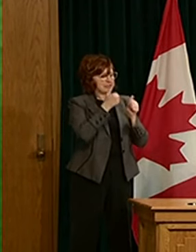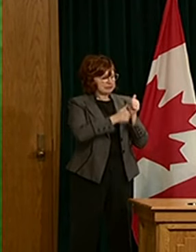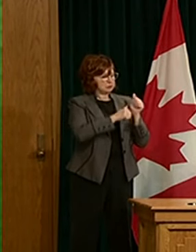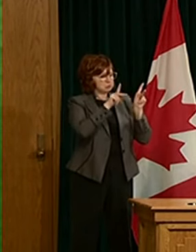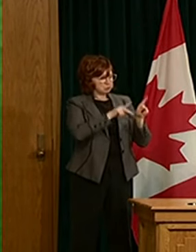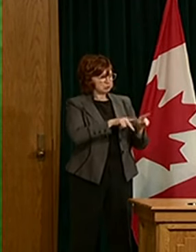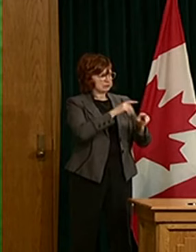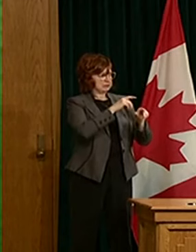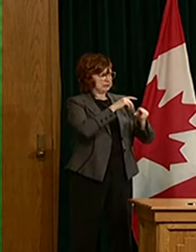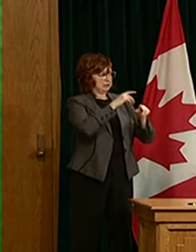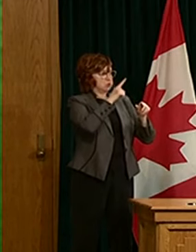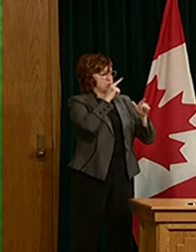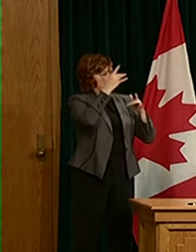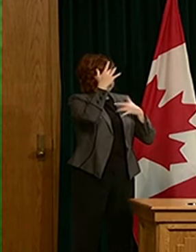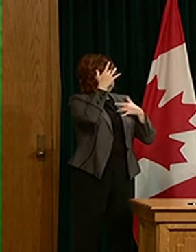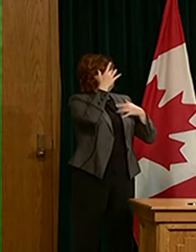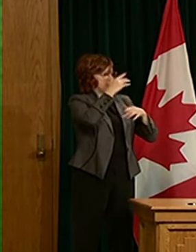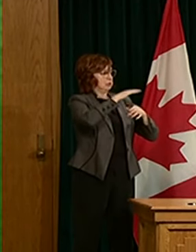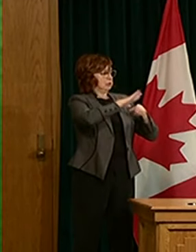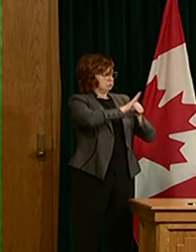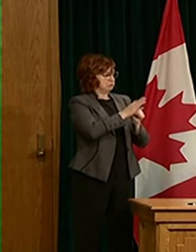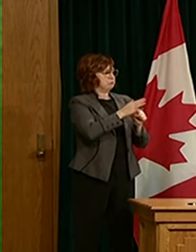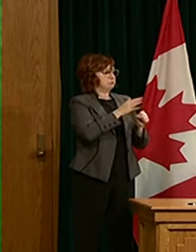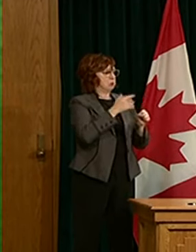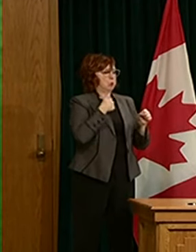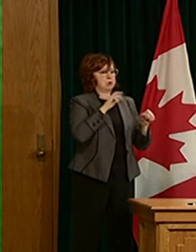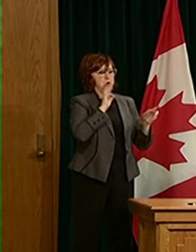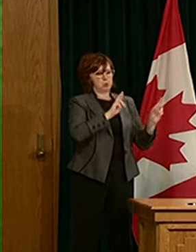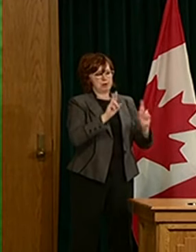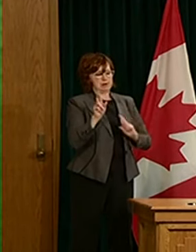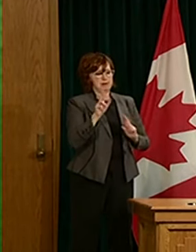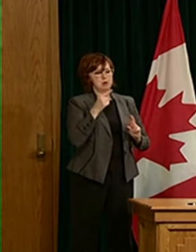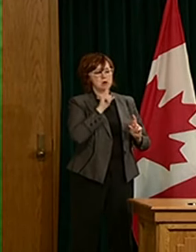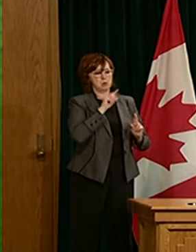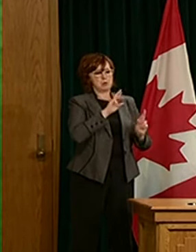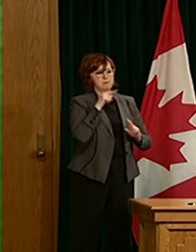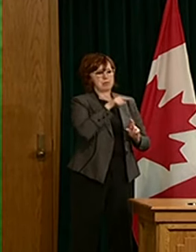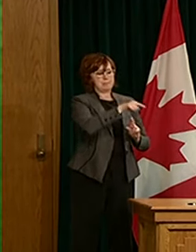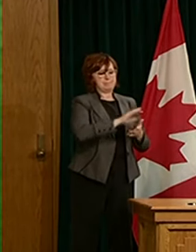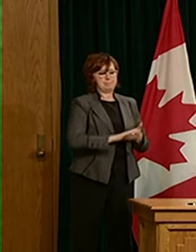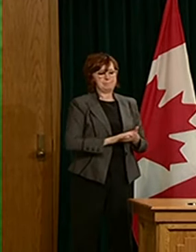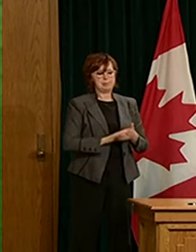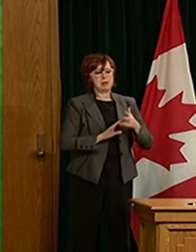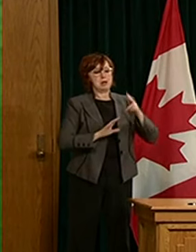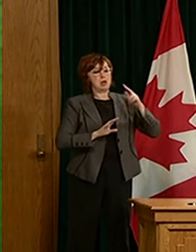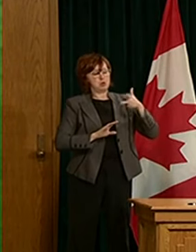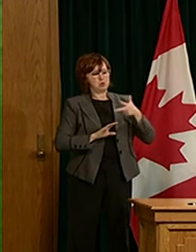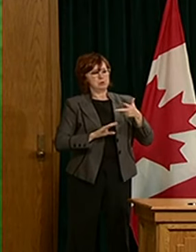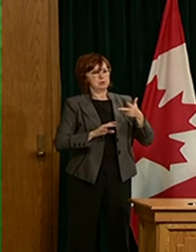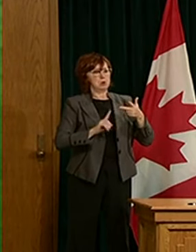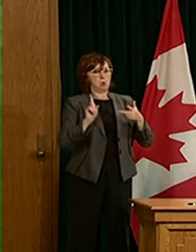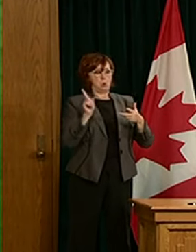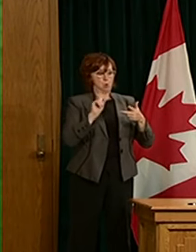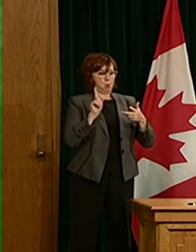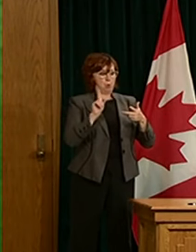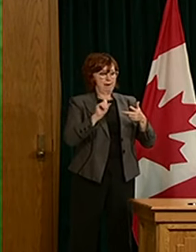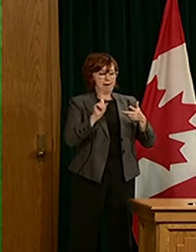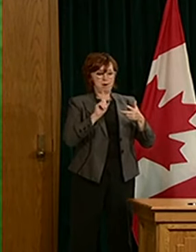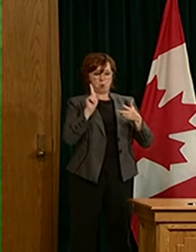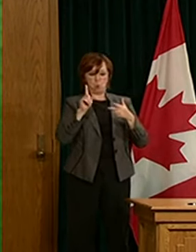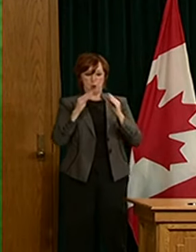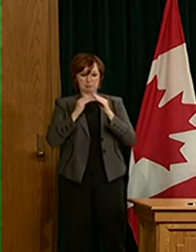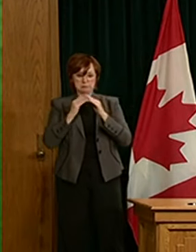at ways of also mobilizing the surge capacity to where it's needed most in the province. We have had